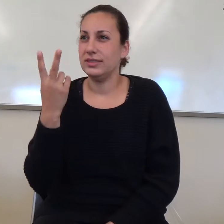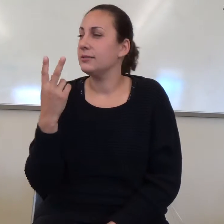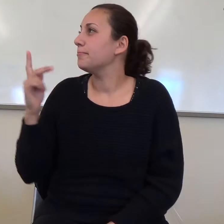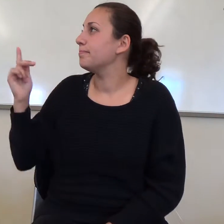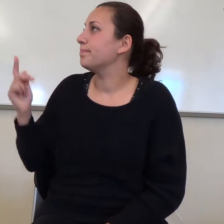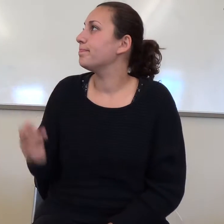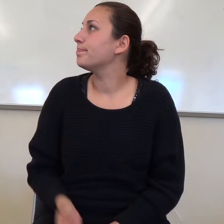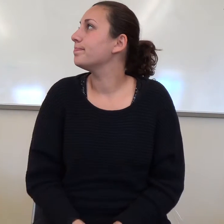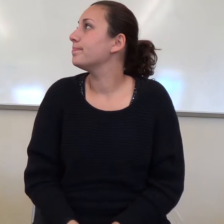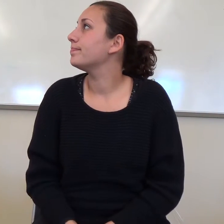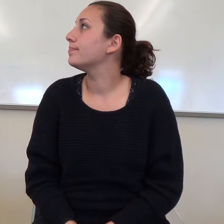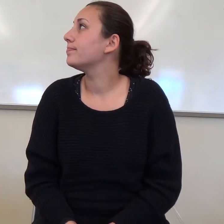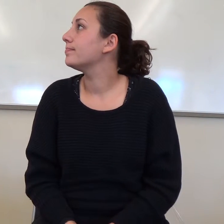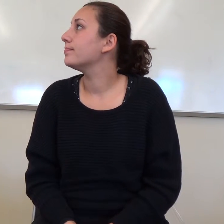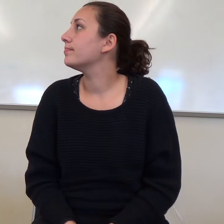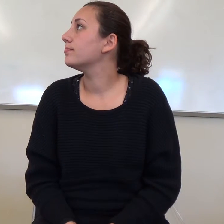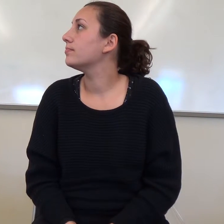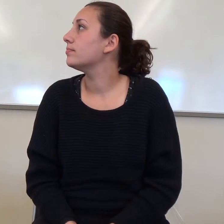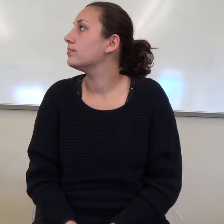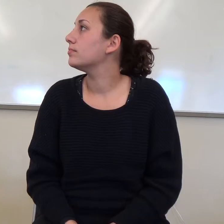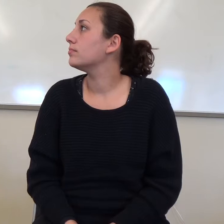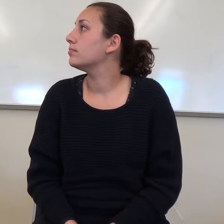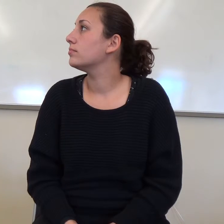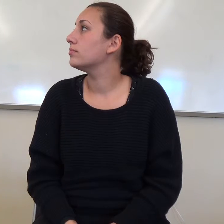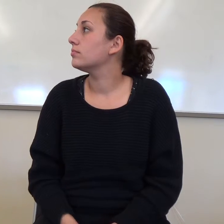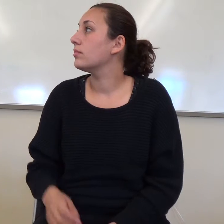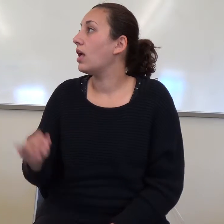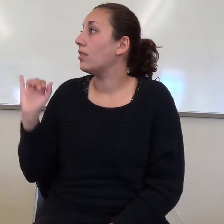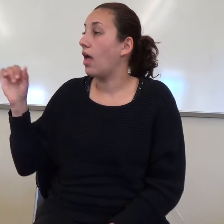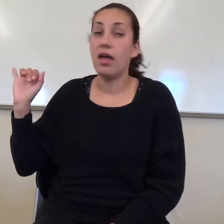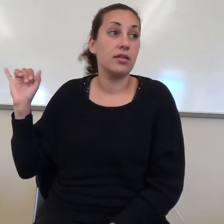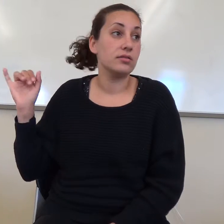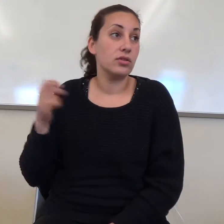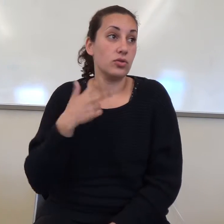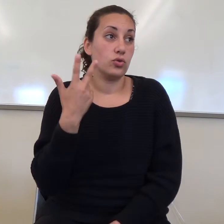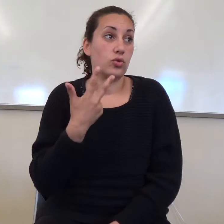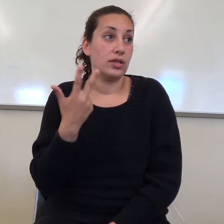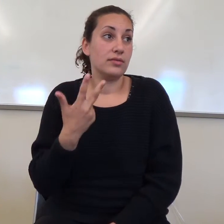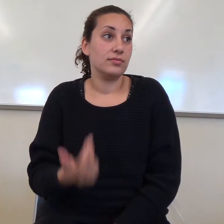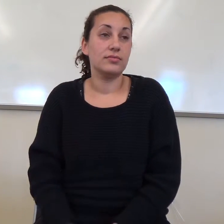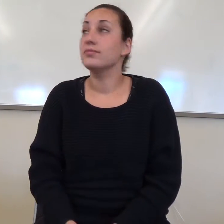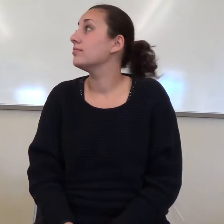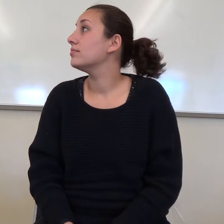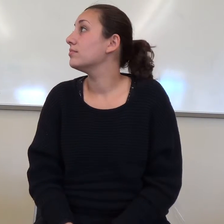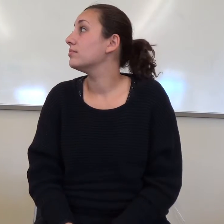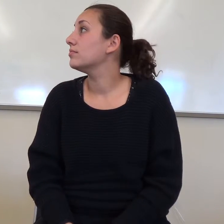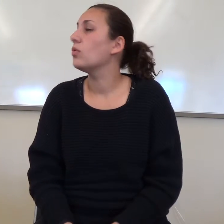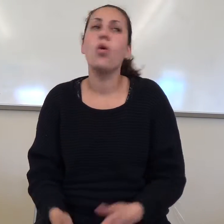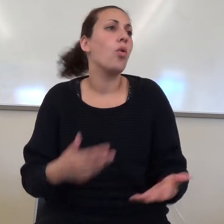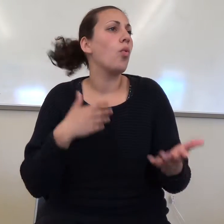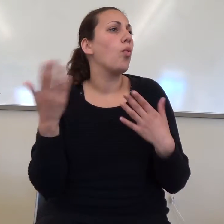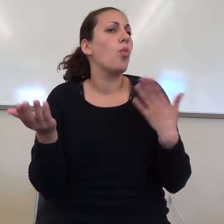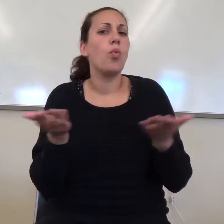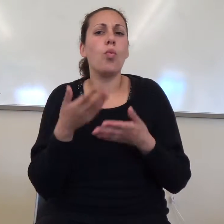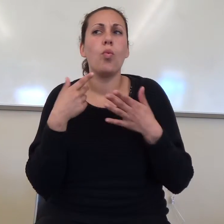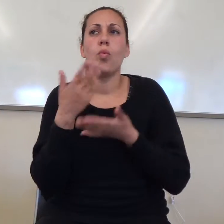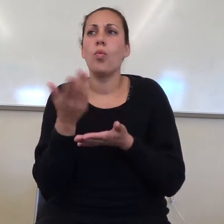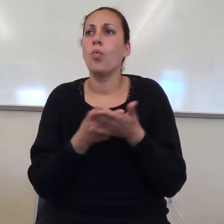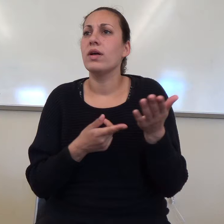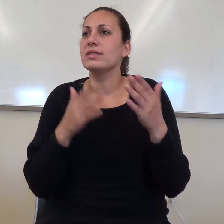I see this, this, and this, what's left? Number 6. Number